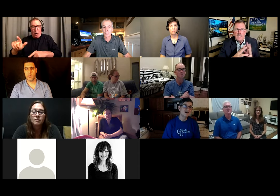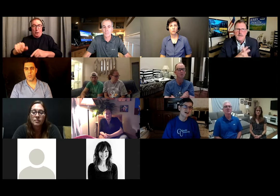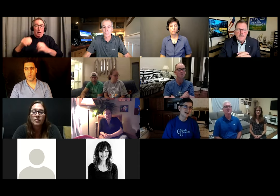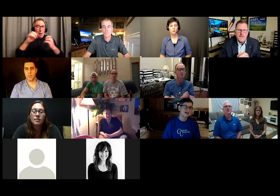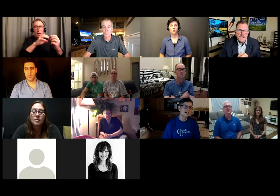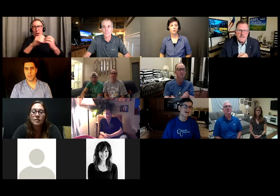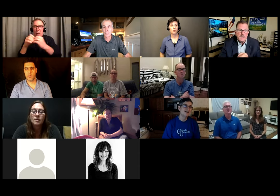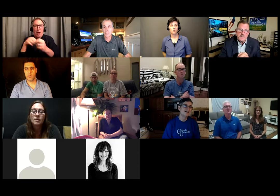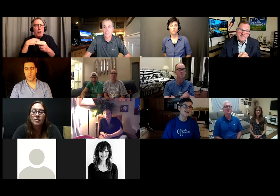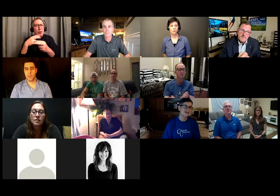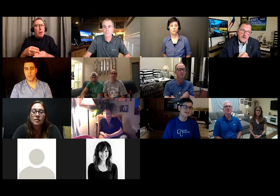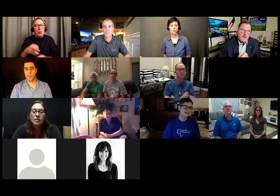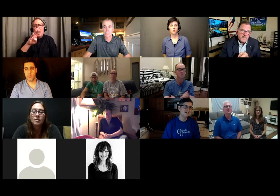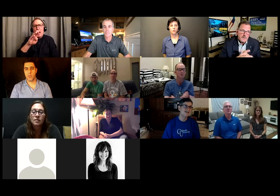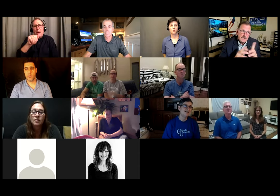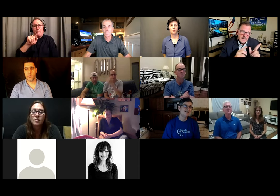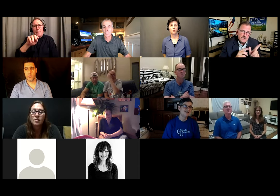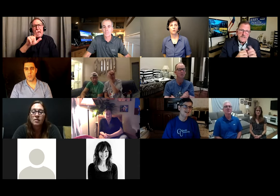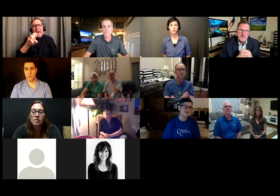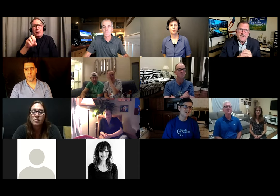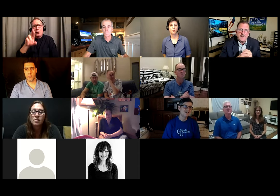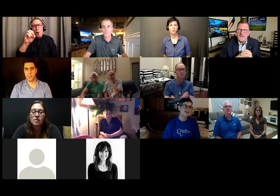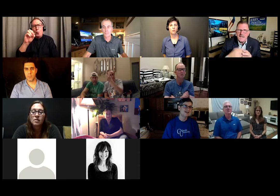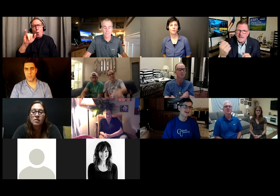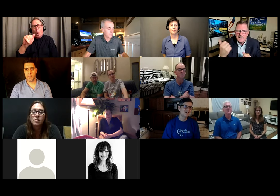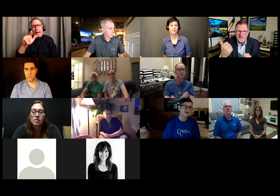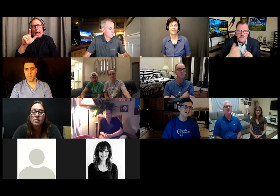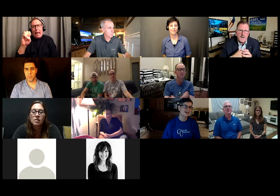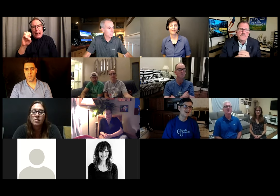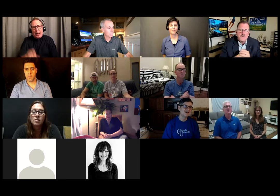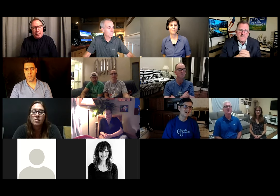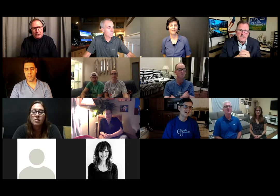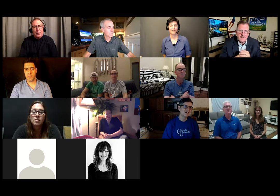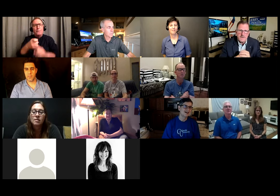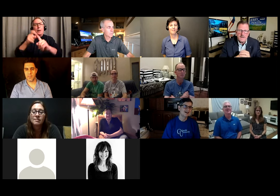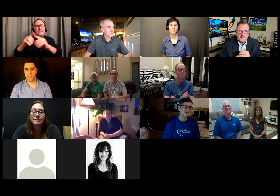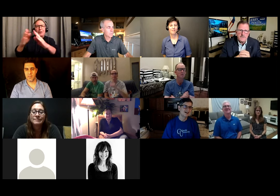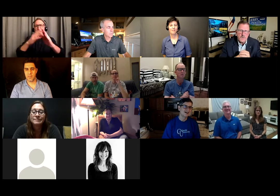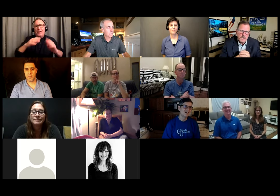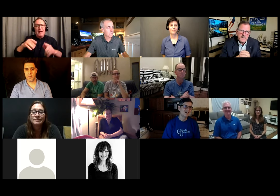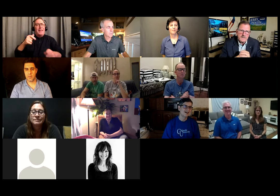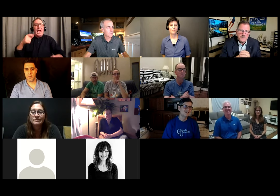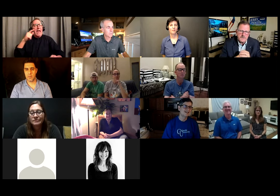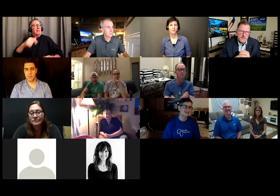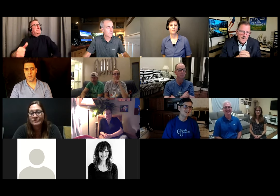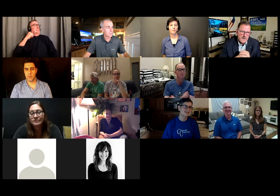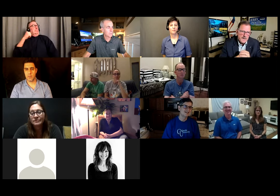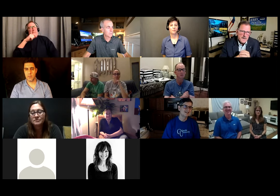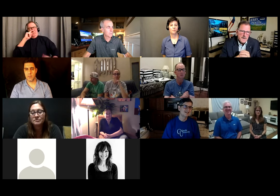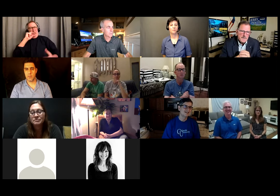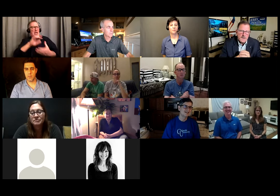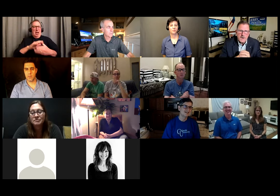county because there were people in other cities who didn't think this rail service to out of Livermore and Pleasanton was